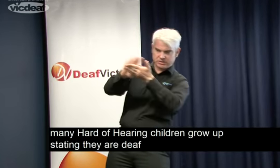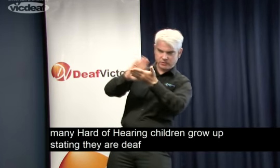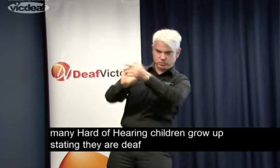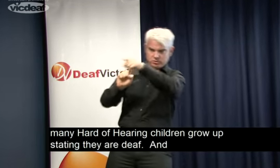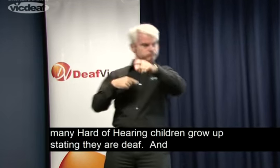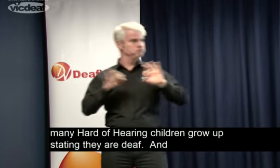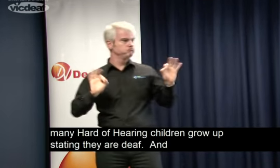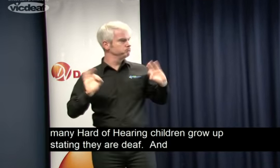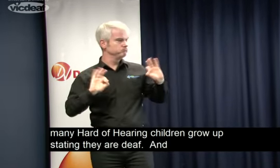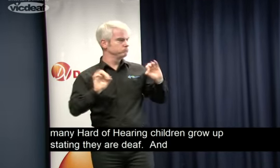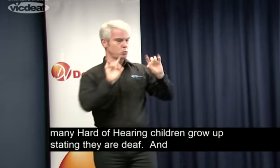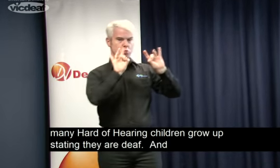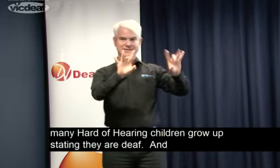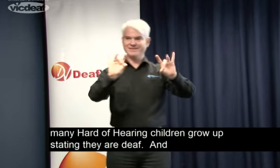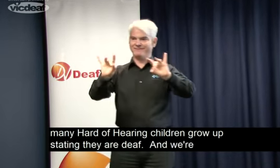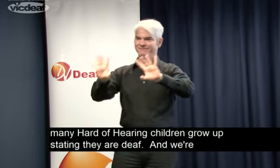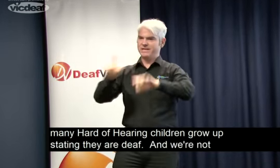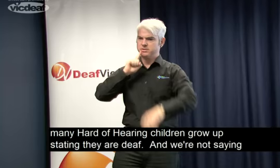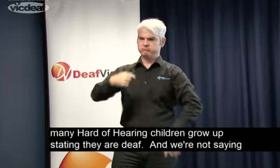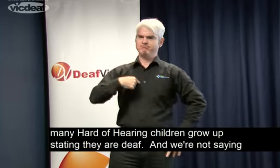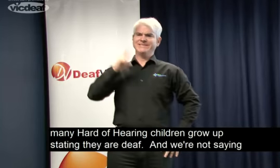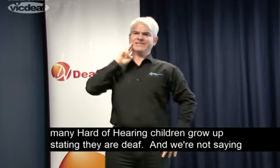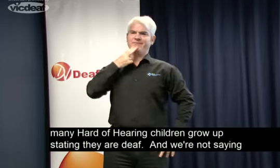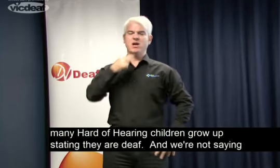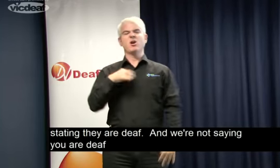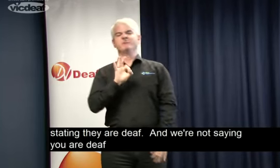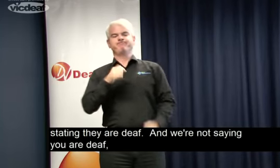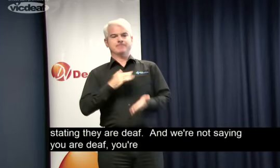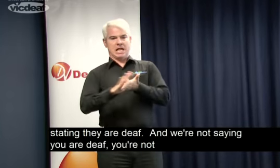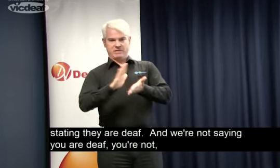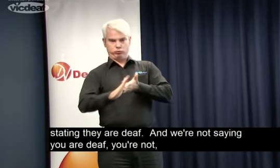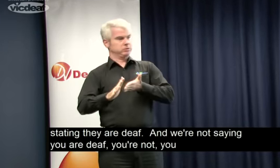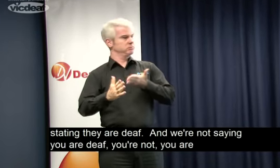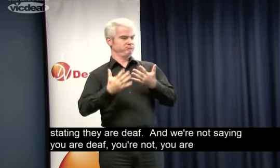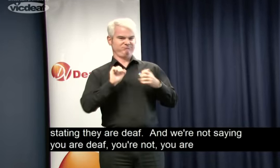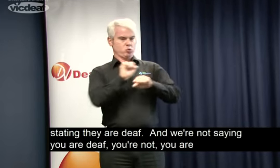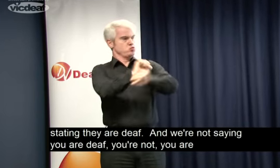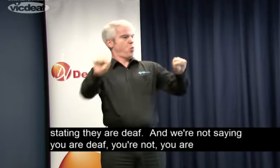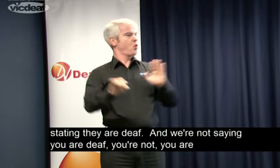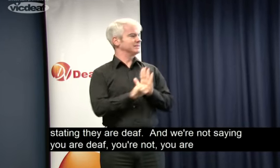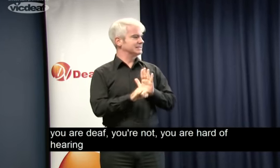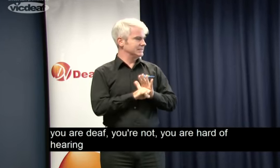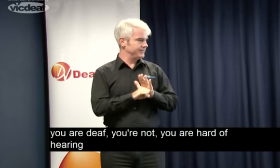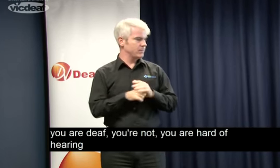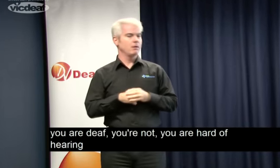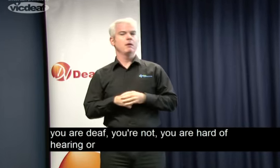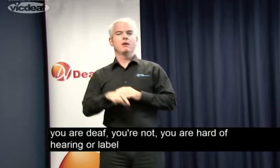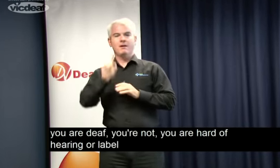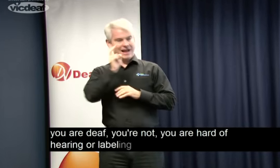deaf, you're not, you're hard of hearing. We certainly aren't going around labelling people. It's up to you to identify with whatever you feel comfortable with. And if you want to be hard of hearing, that's fine.